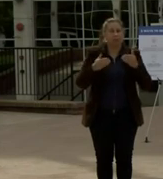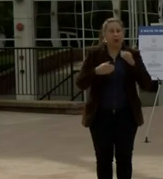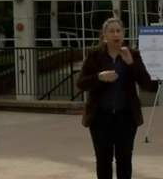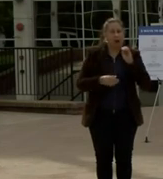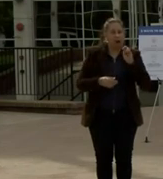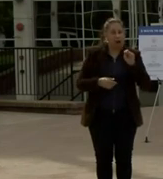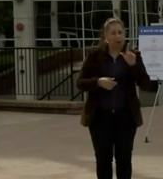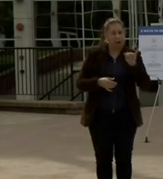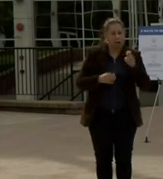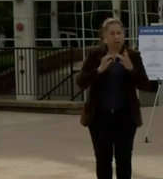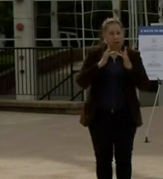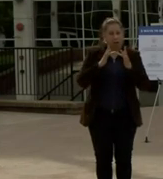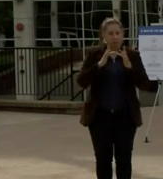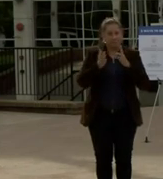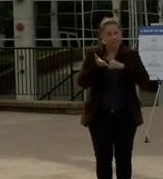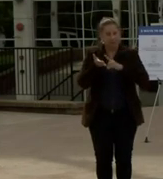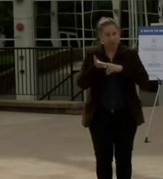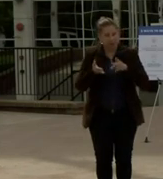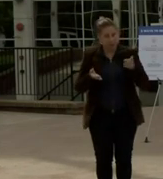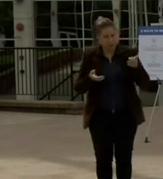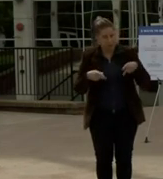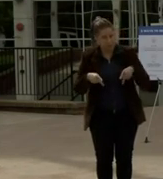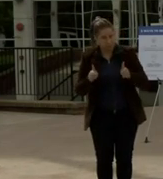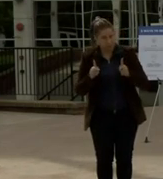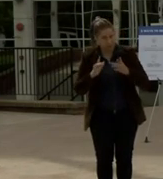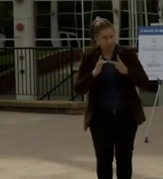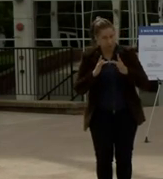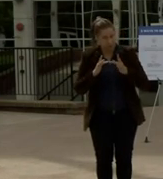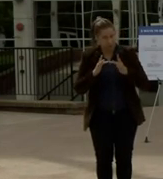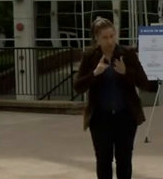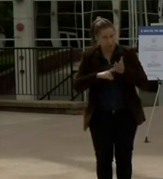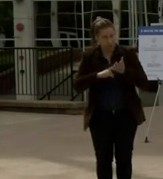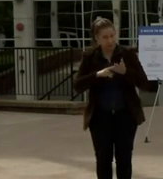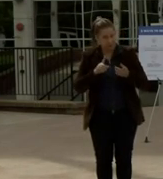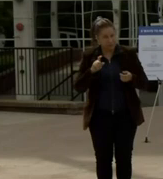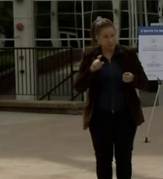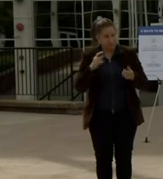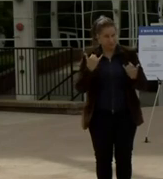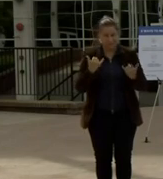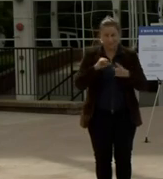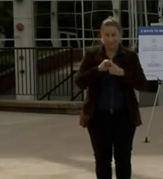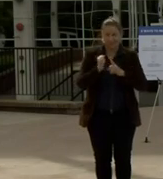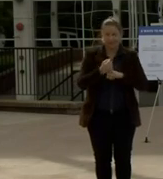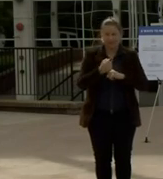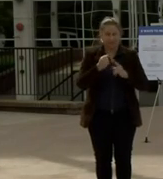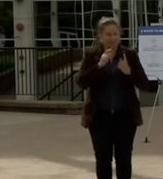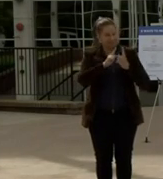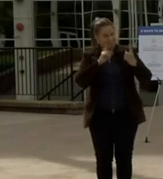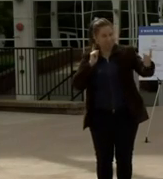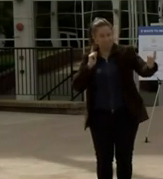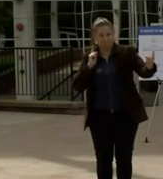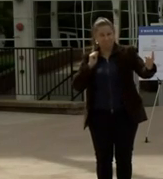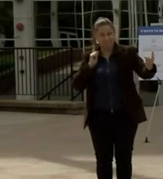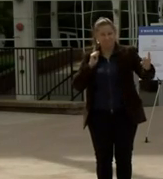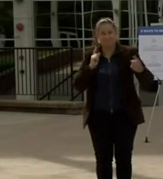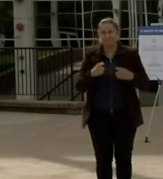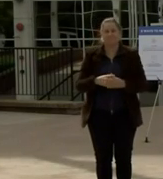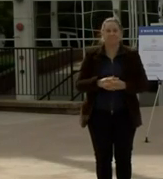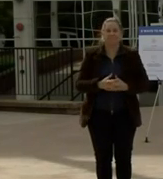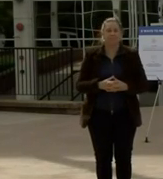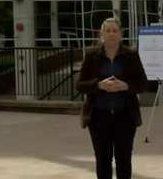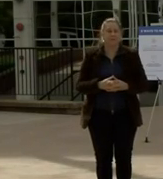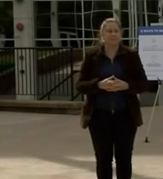like that being considered given now the circumstances that we're under? No, not at this point. But